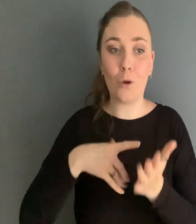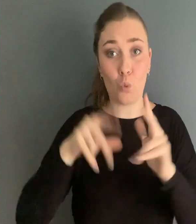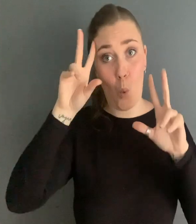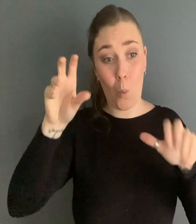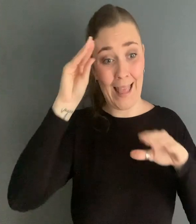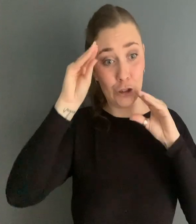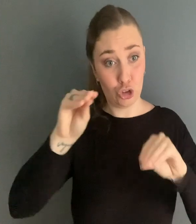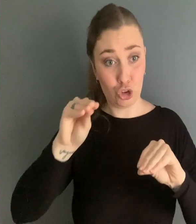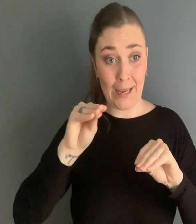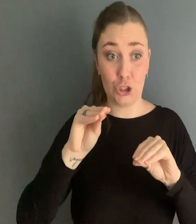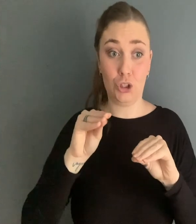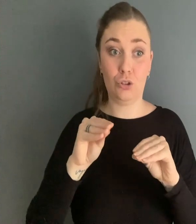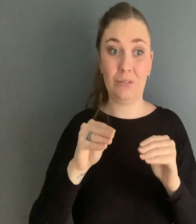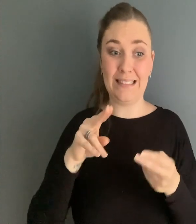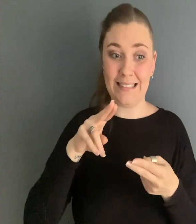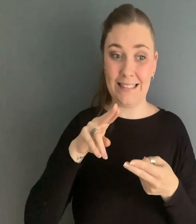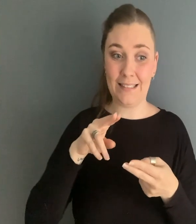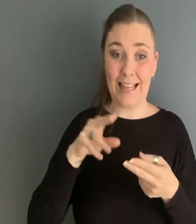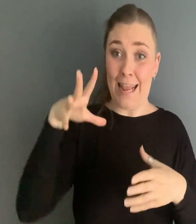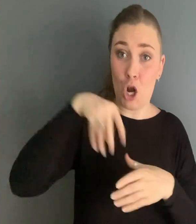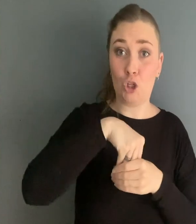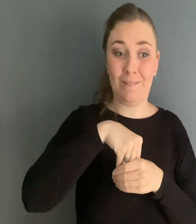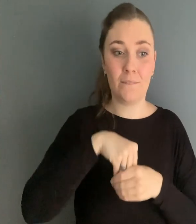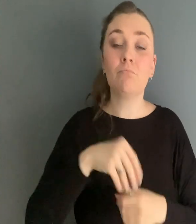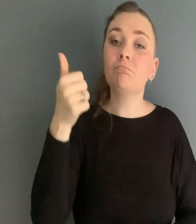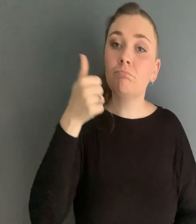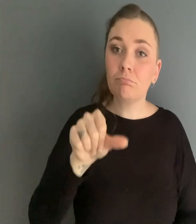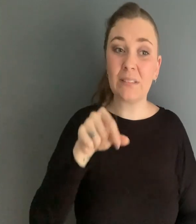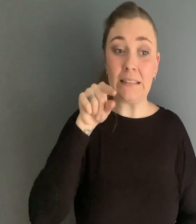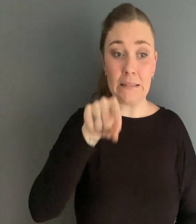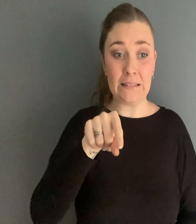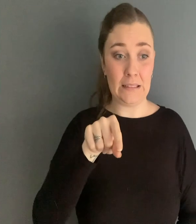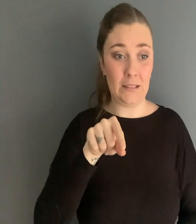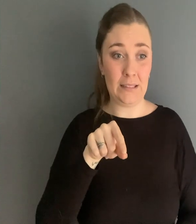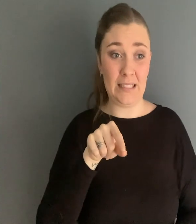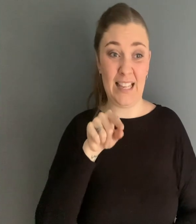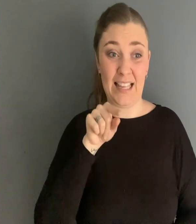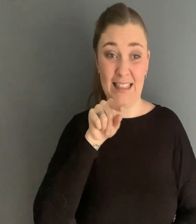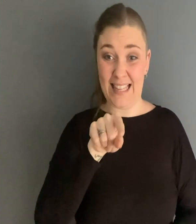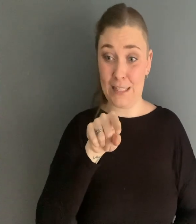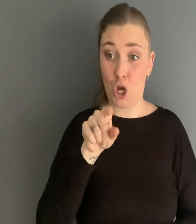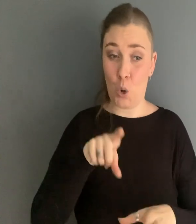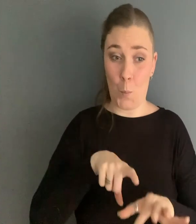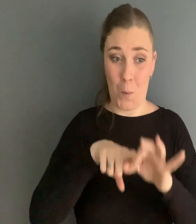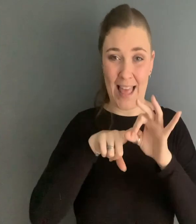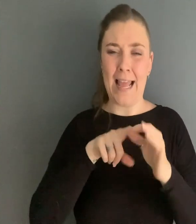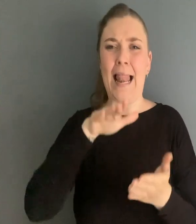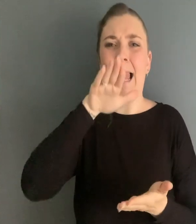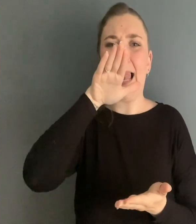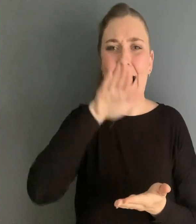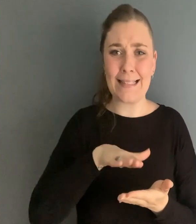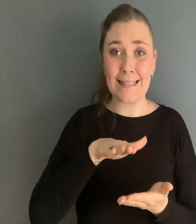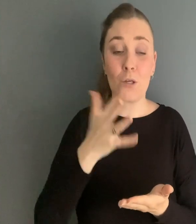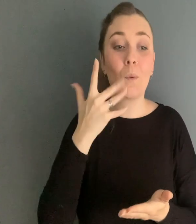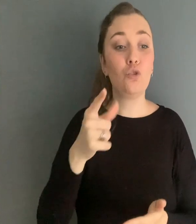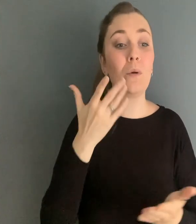our education inclusive. Still, this style of inequality is far less when